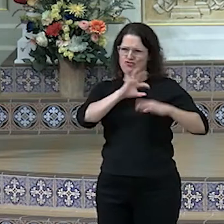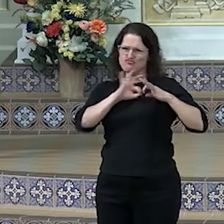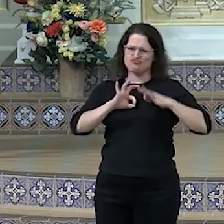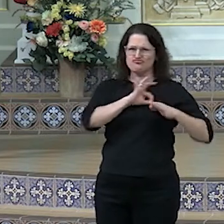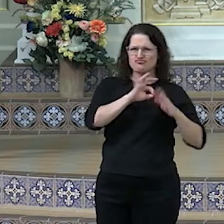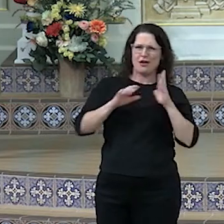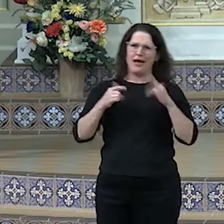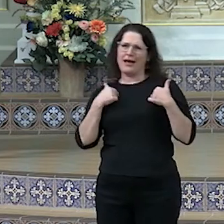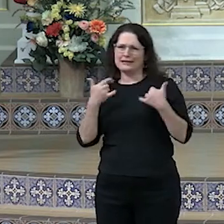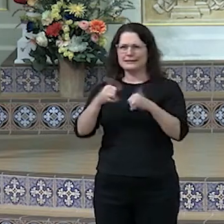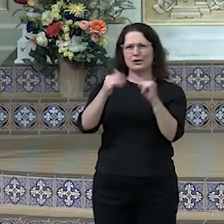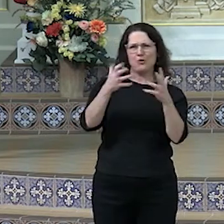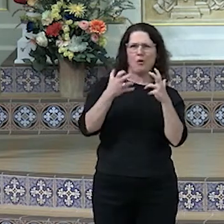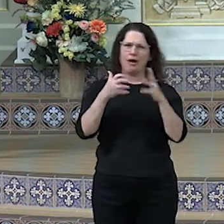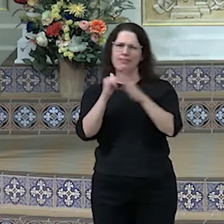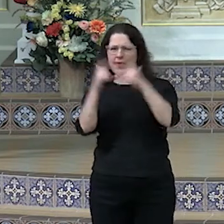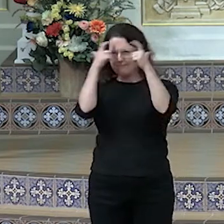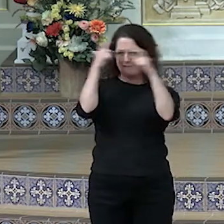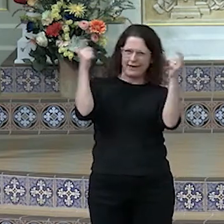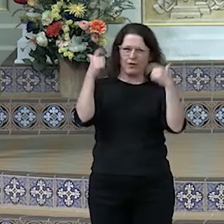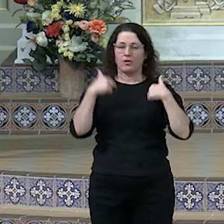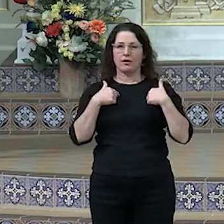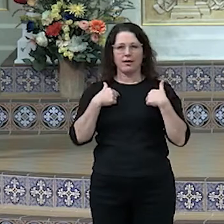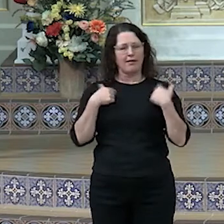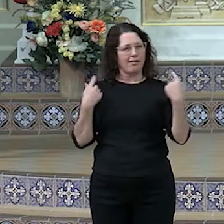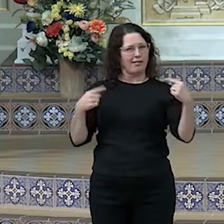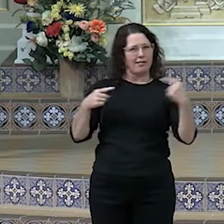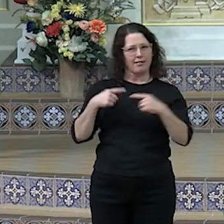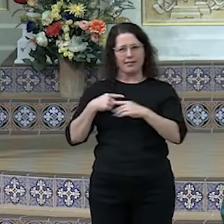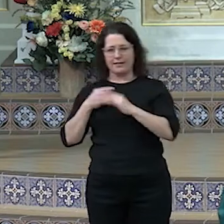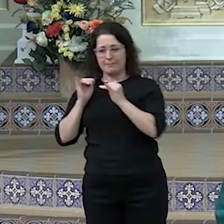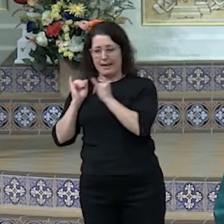There was still that going on.